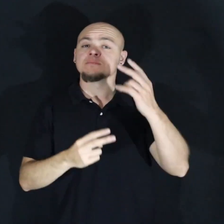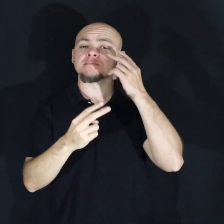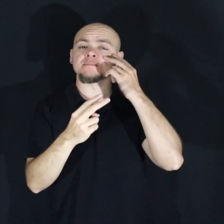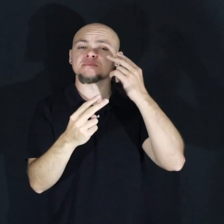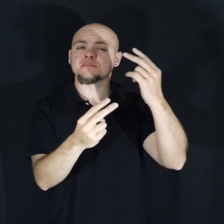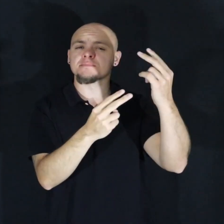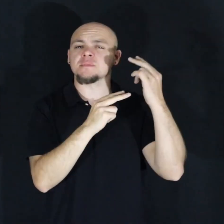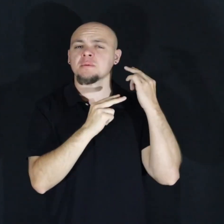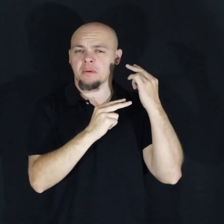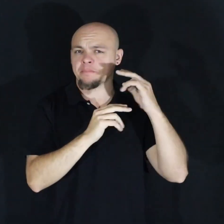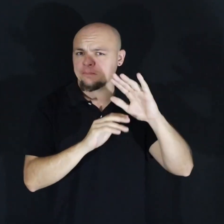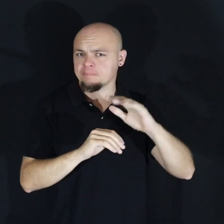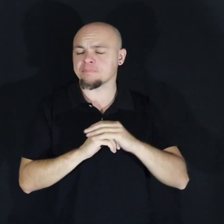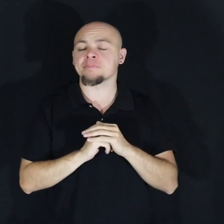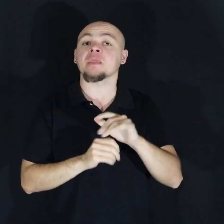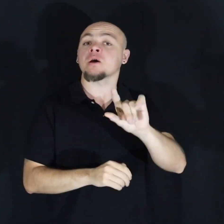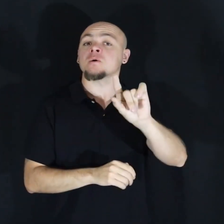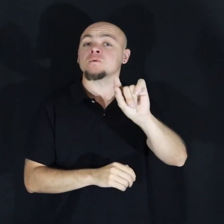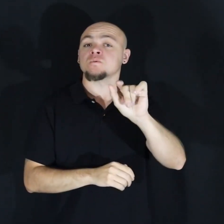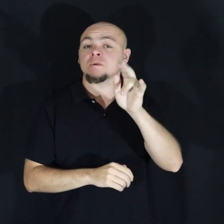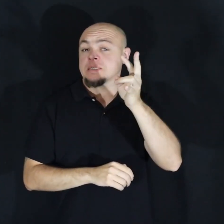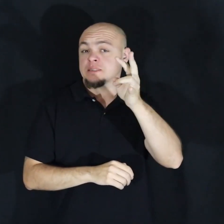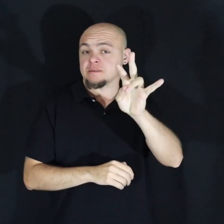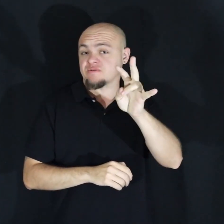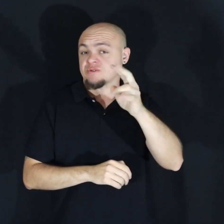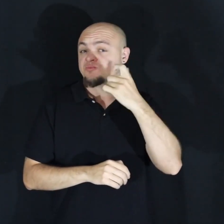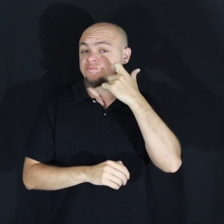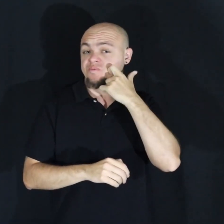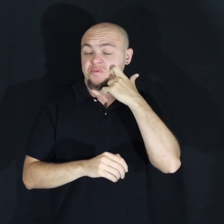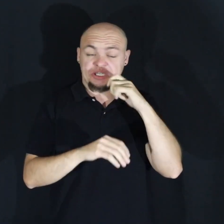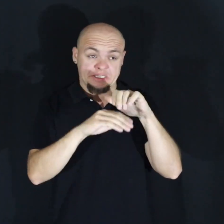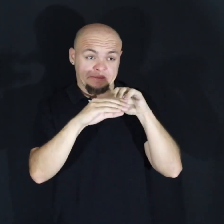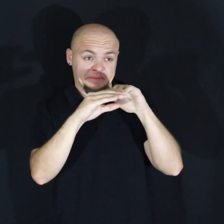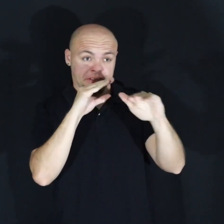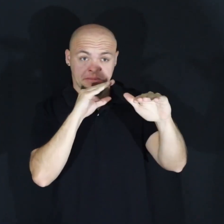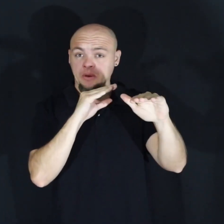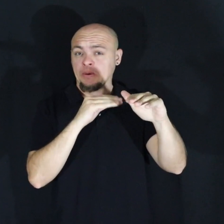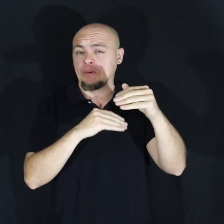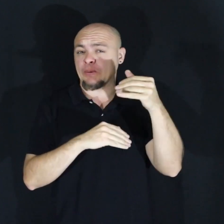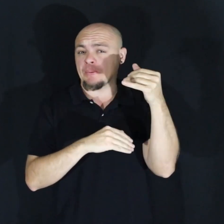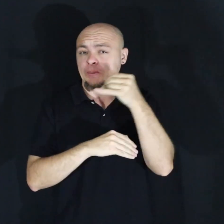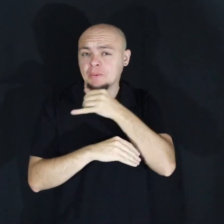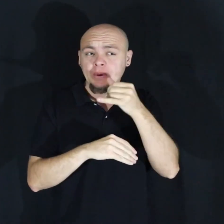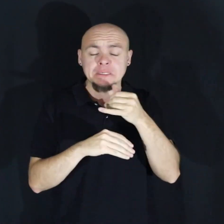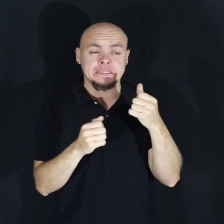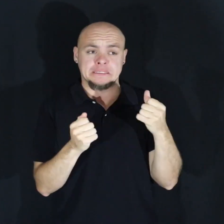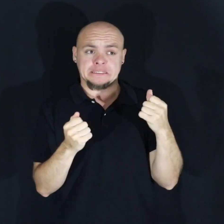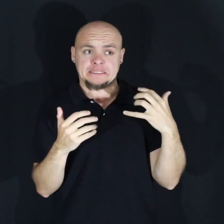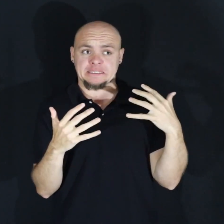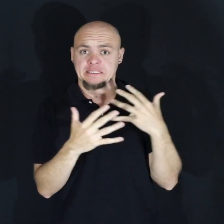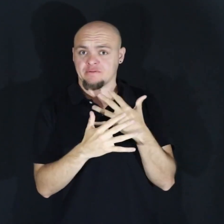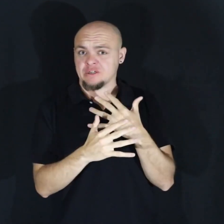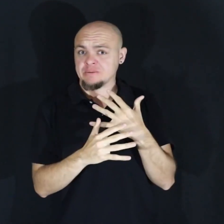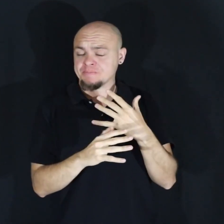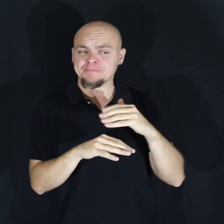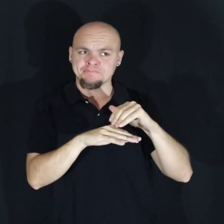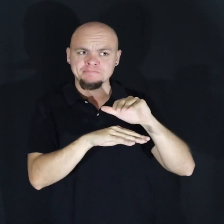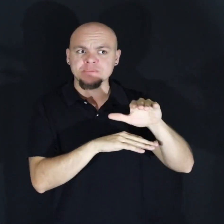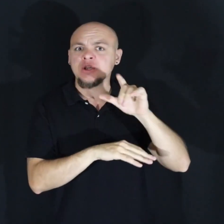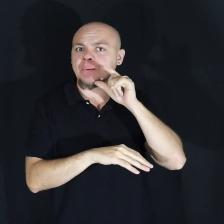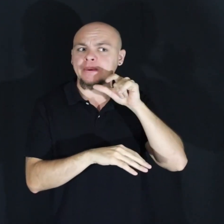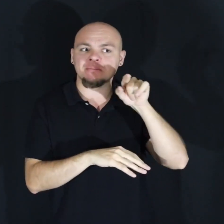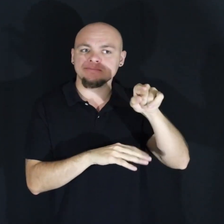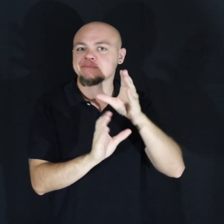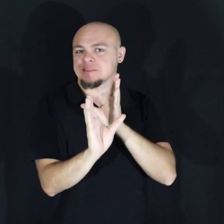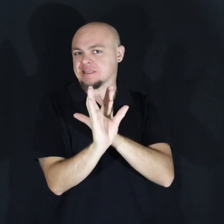For a moment. It's 2017, and I just sent the most terrifying message of my entire life to a psychologist. It